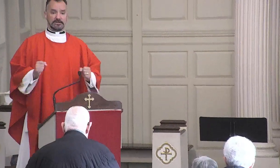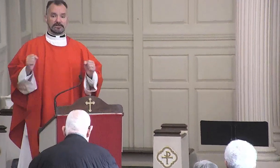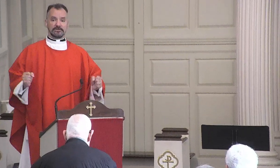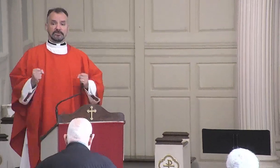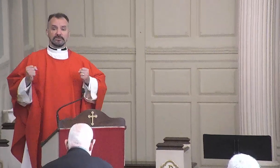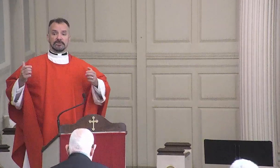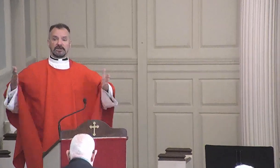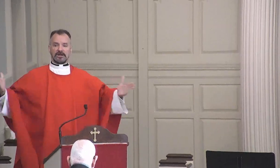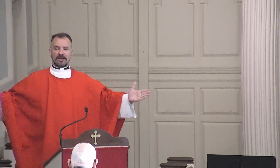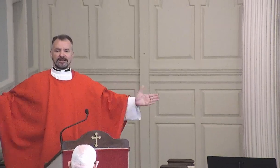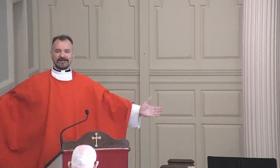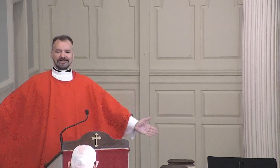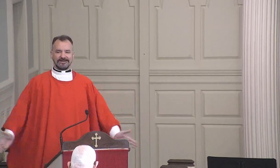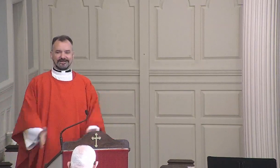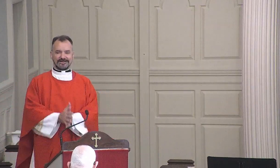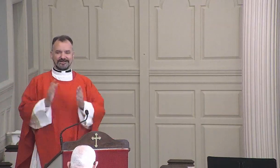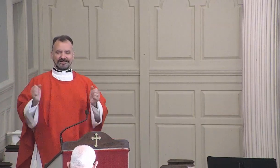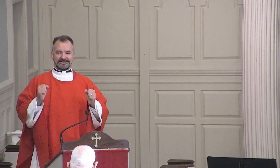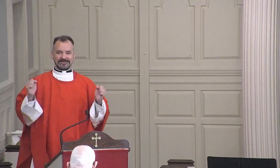Alleluia,